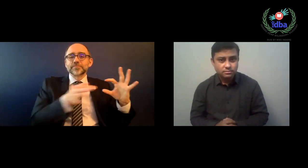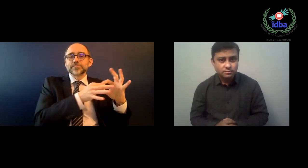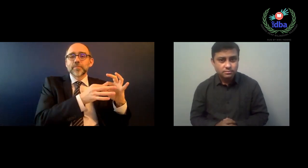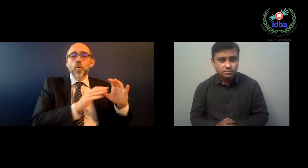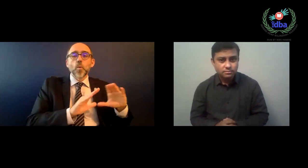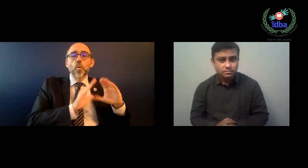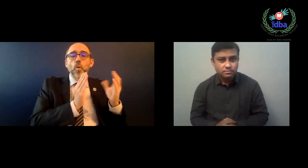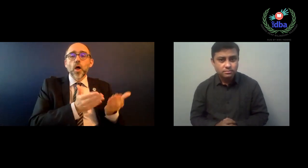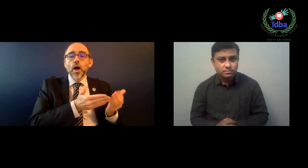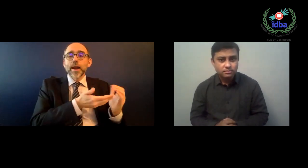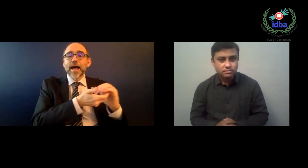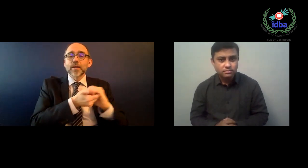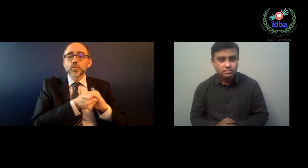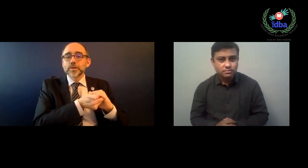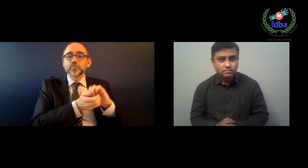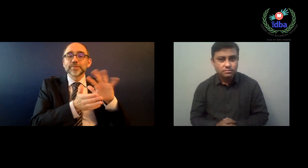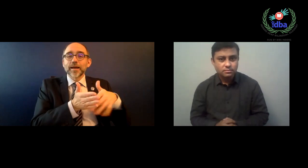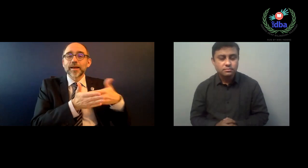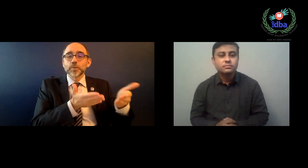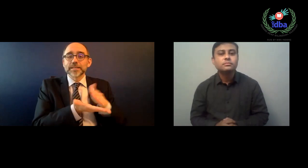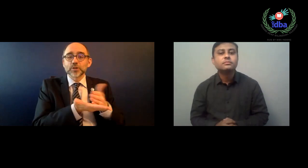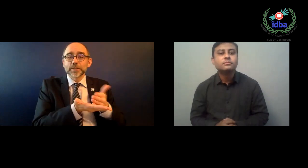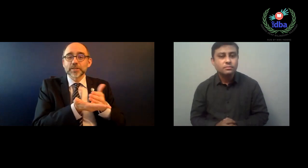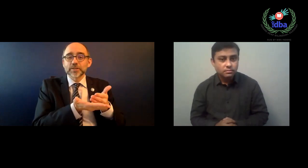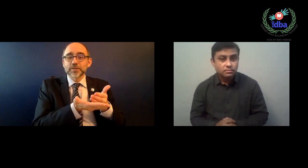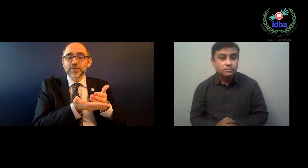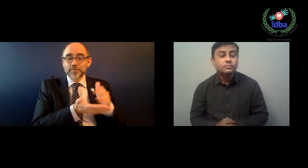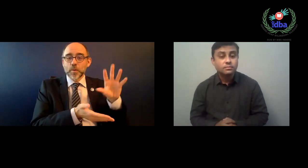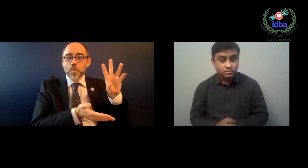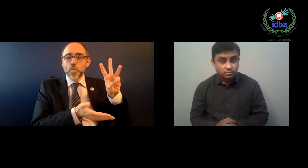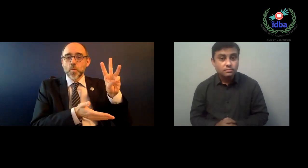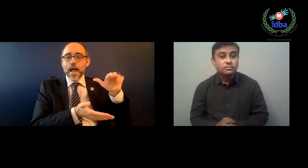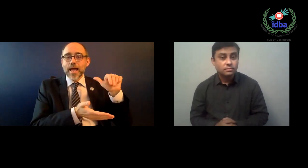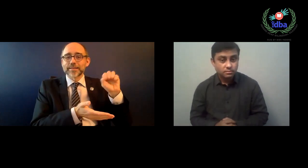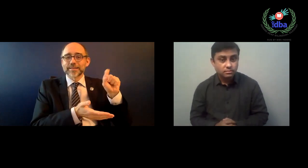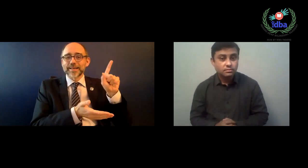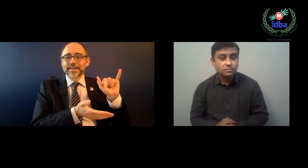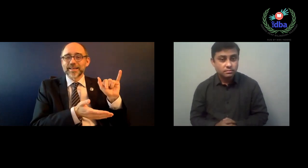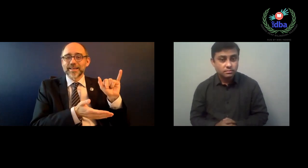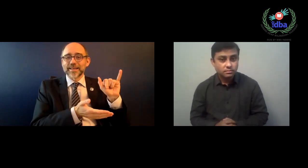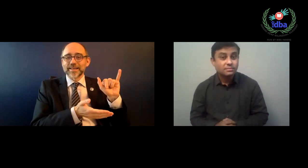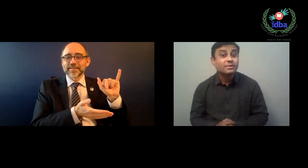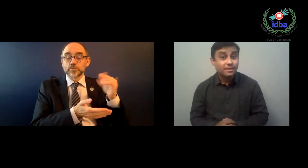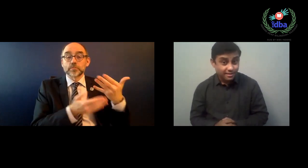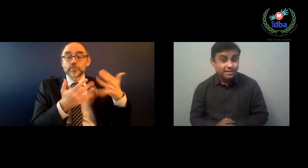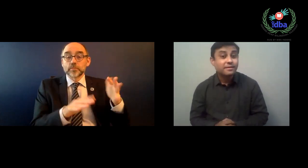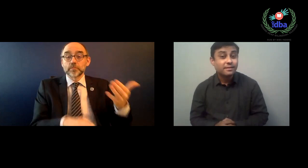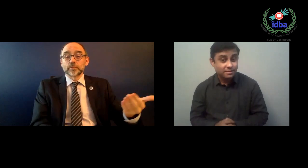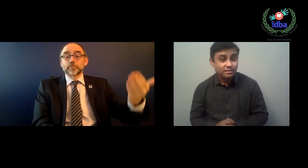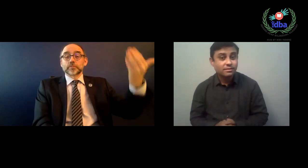both deaf community and interpreters community. For example, World Federation of the Deaf has the collaboration with WASLI, World